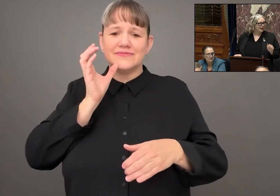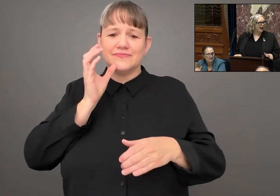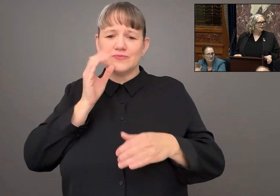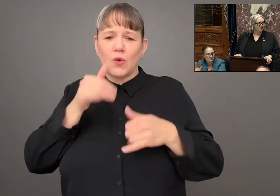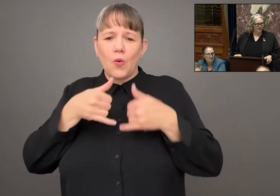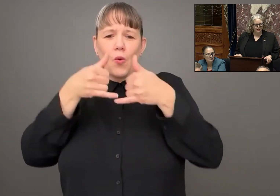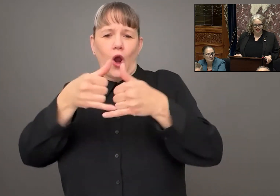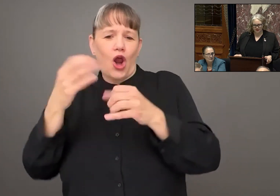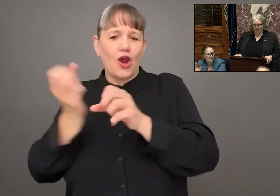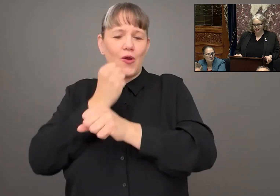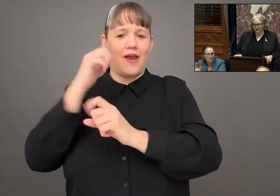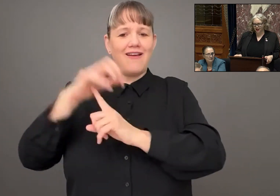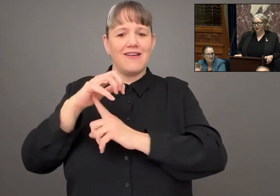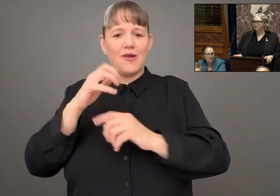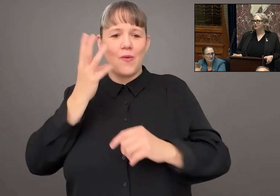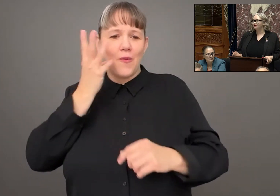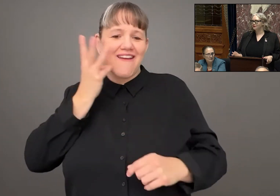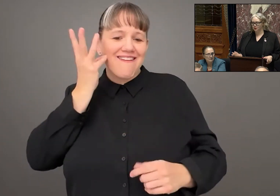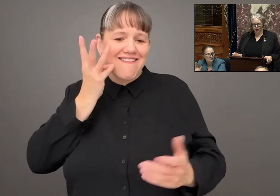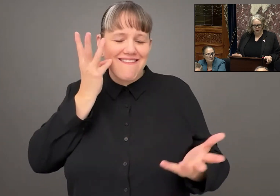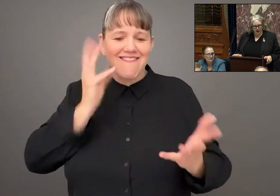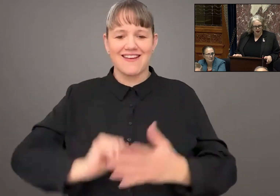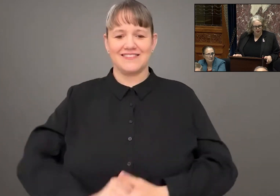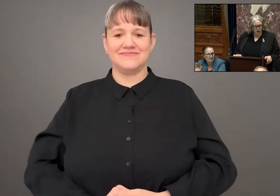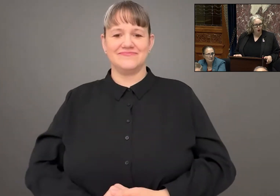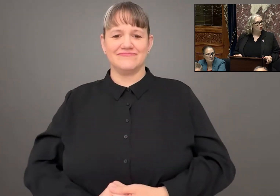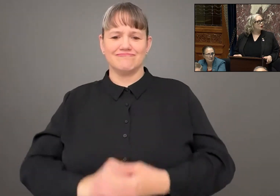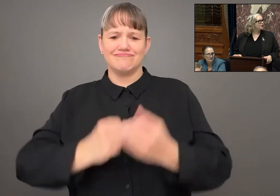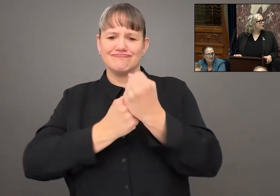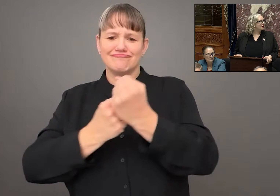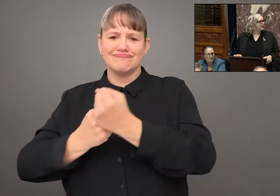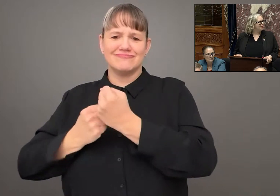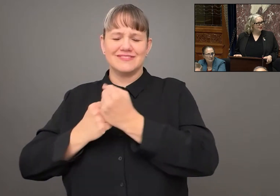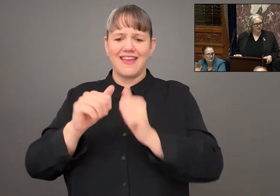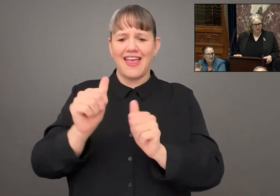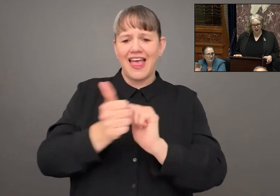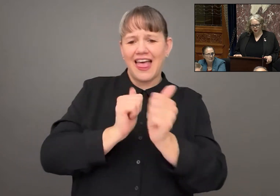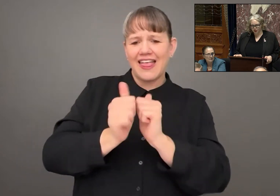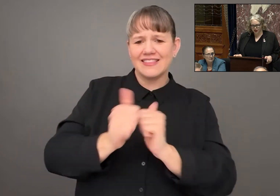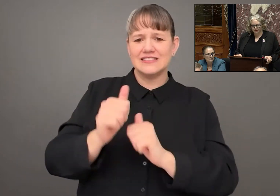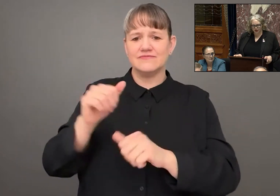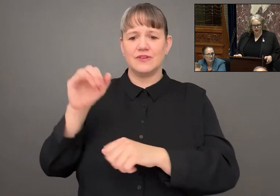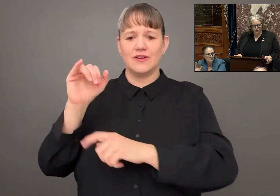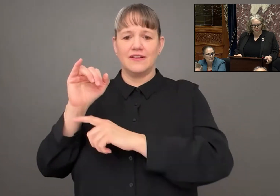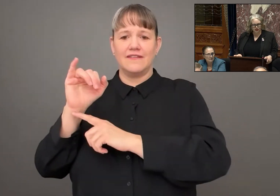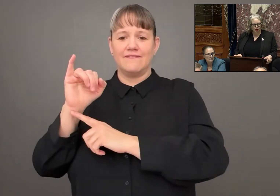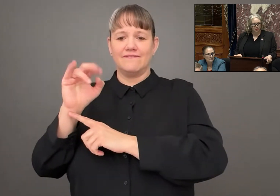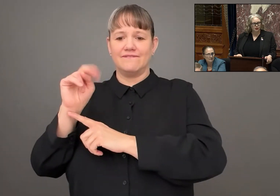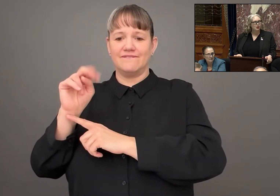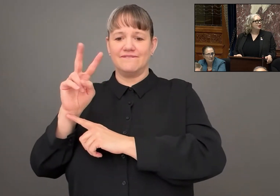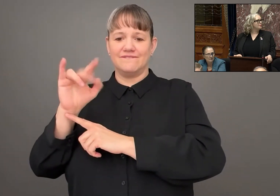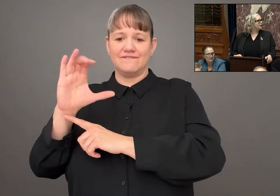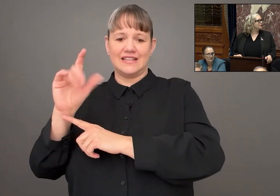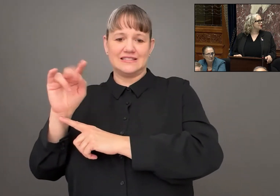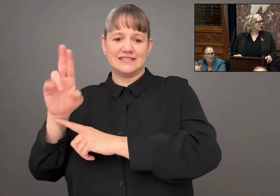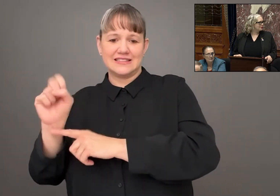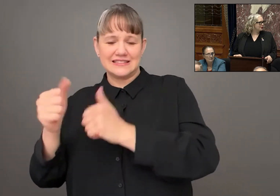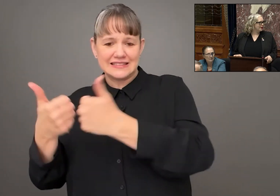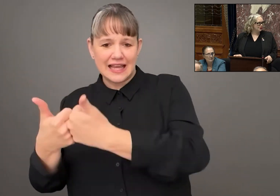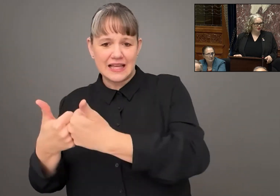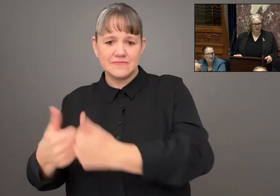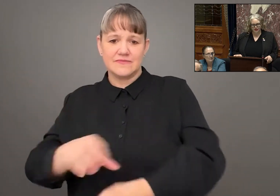cheering on athletes at the Invictus Games and FIFA World Cup, or stargazing and learning about Indigenous knowledge based